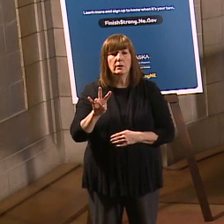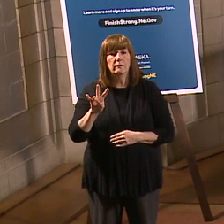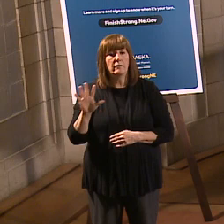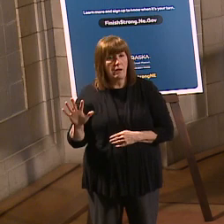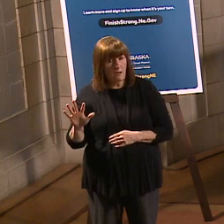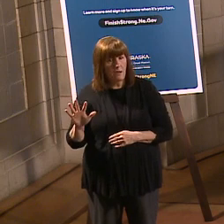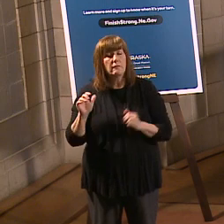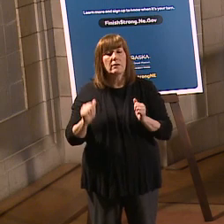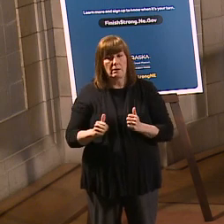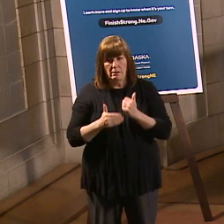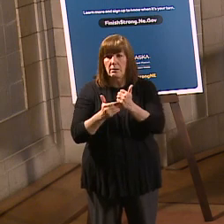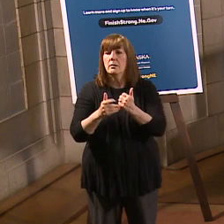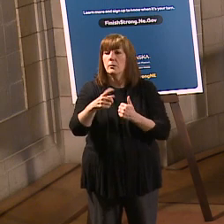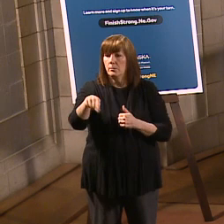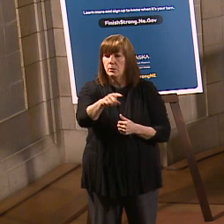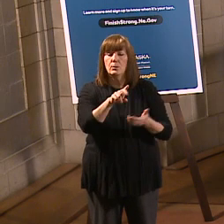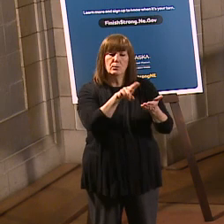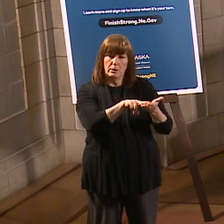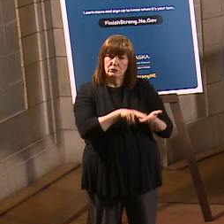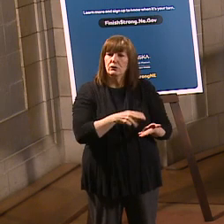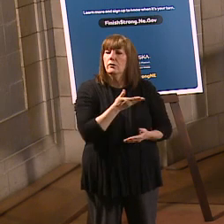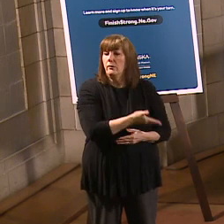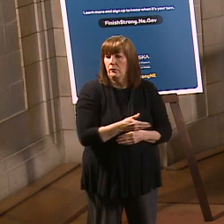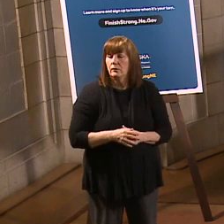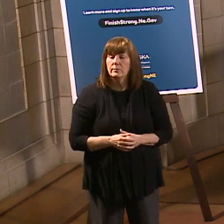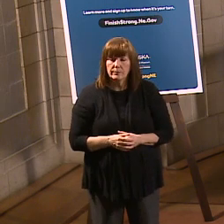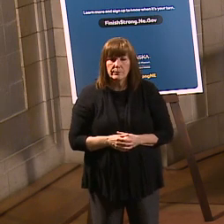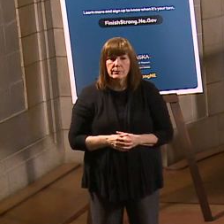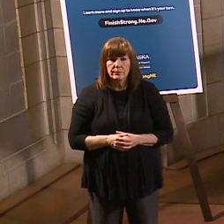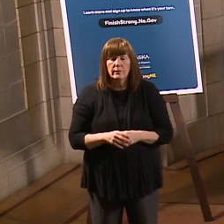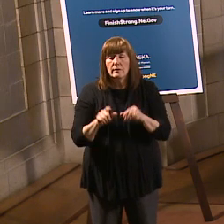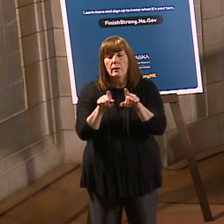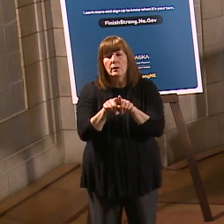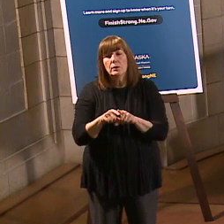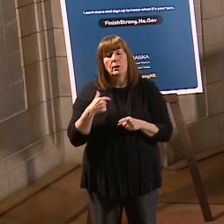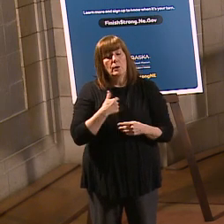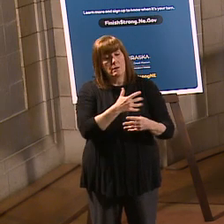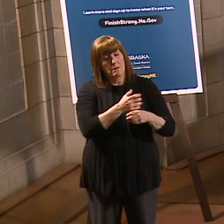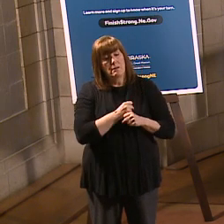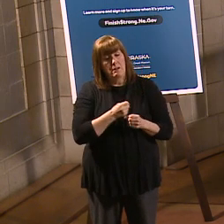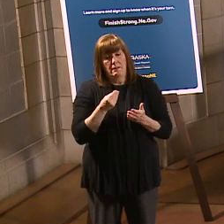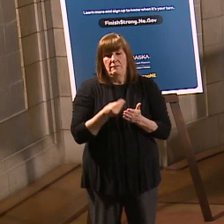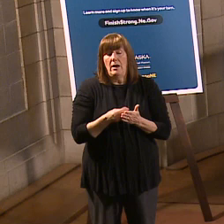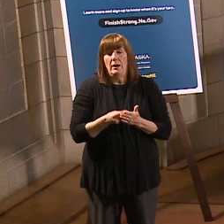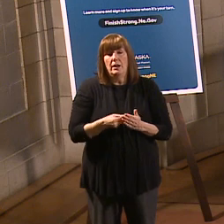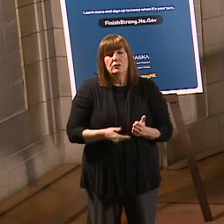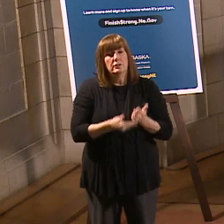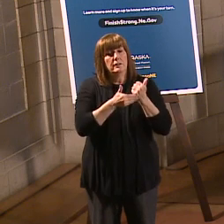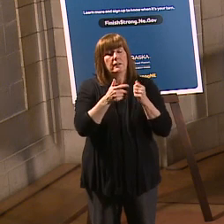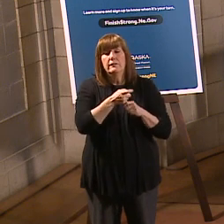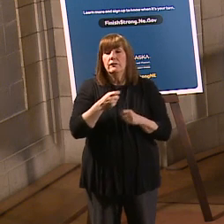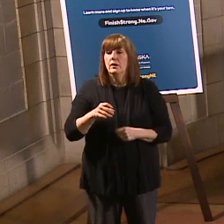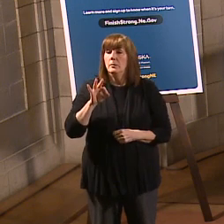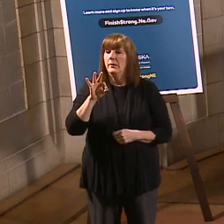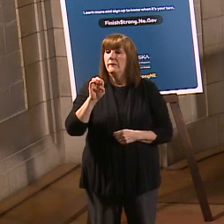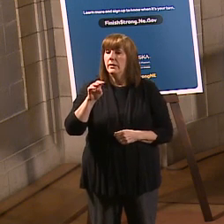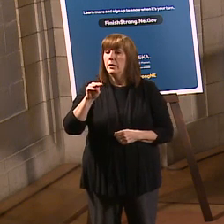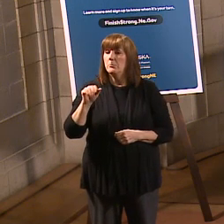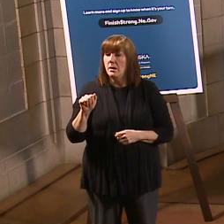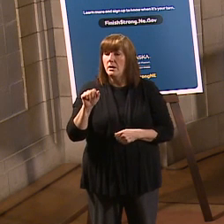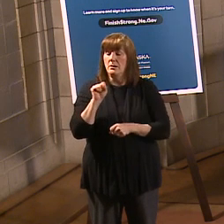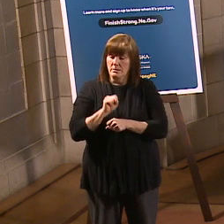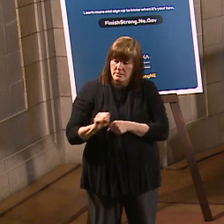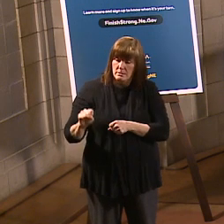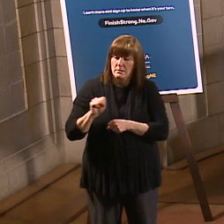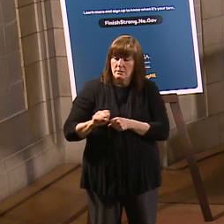833-998-2275, and we can assist you in registration. Also, we did receive financial assistance from FEMA and have been working